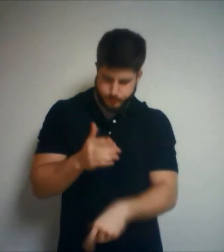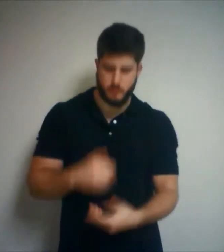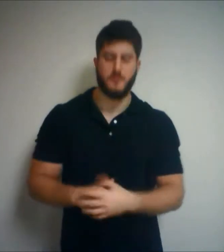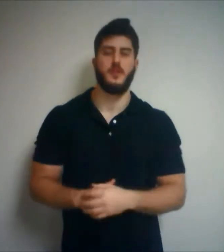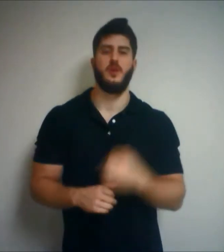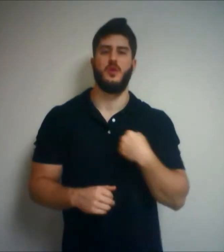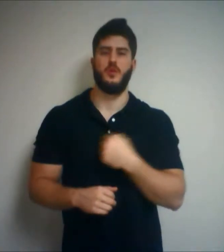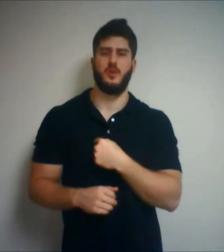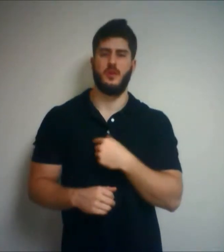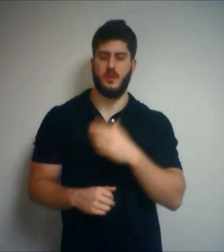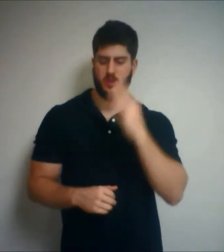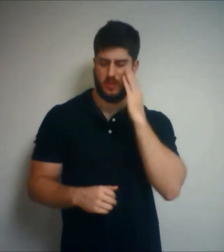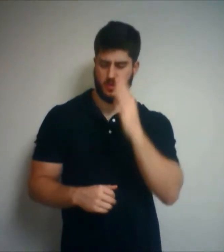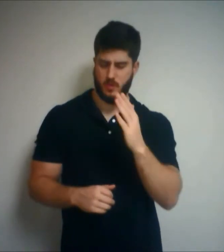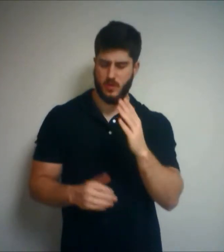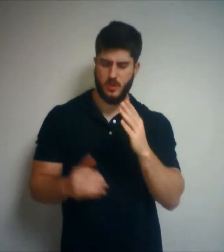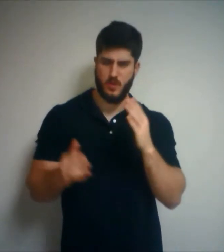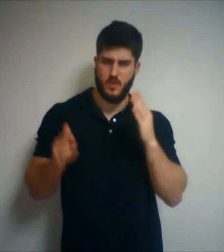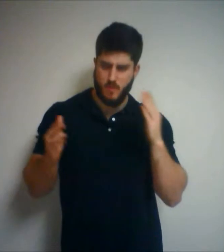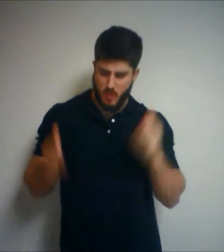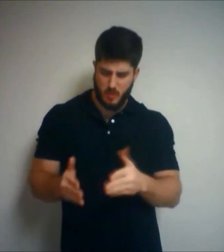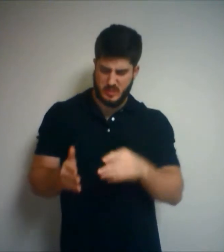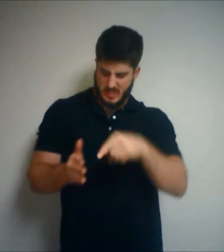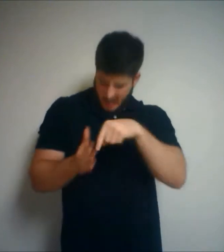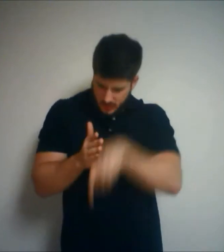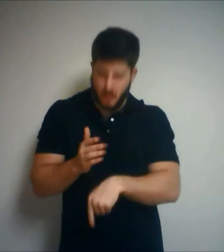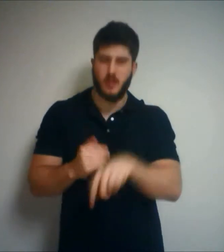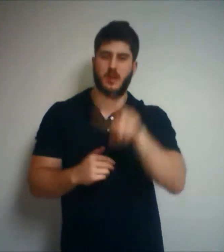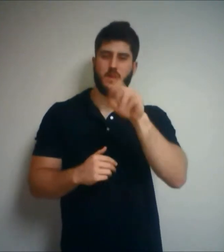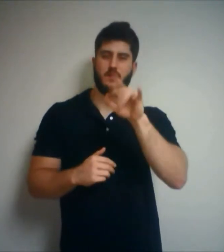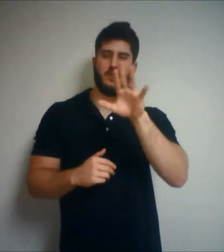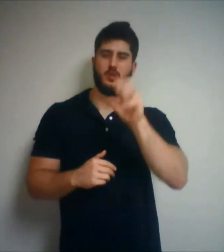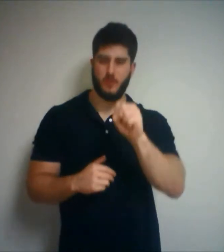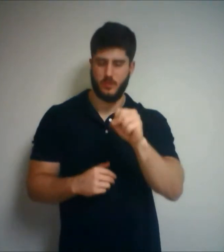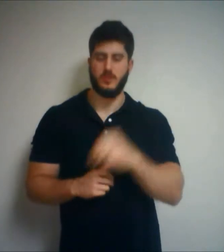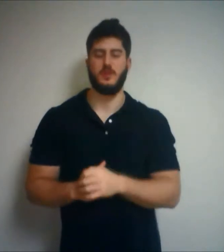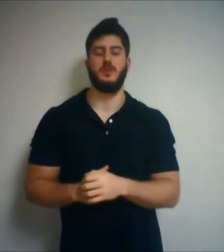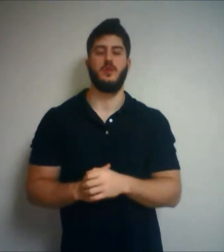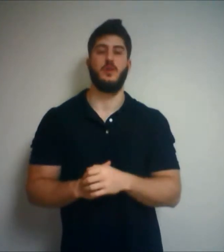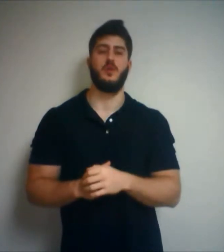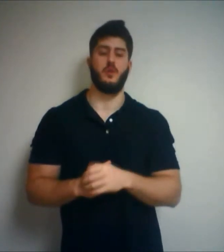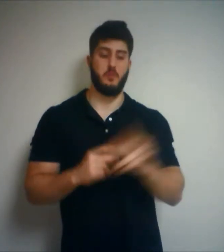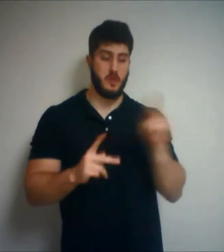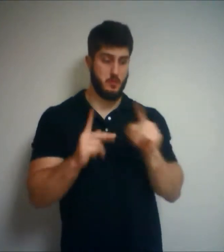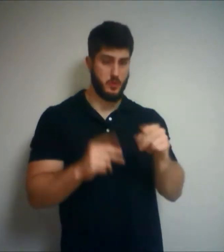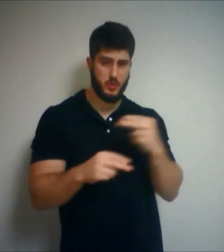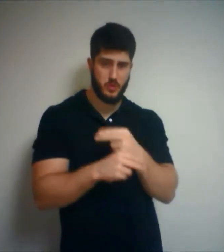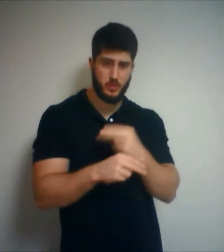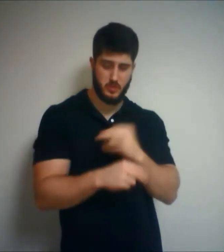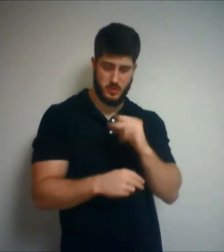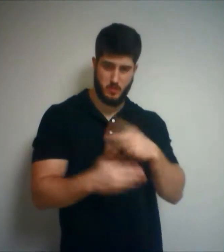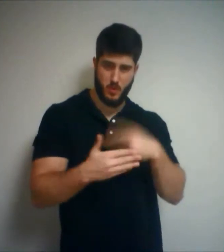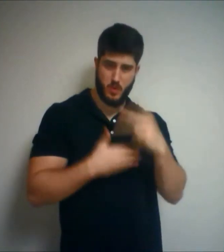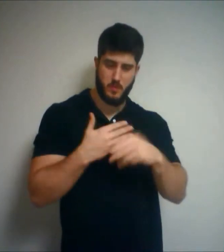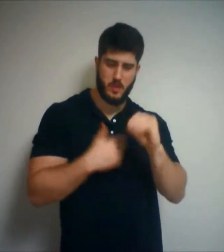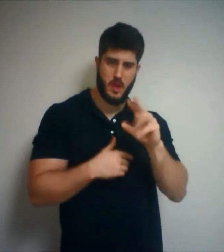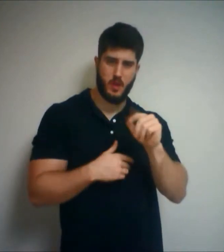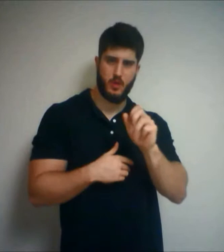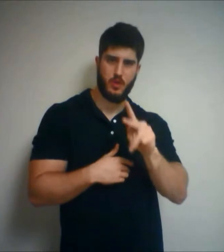to begin with looking at views. When people use Outlook, they often don't think in terms of the views that they can